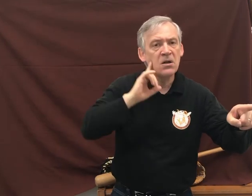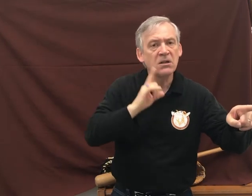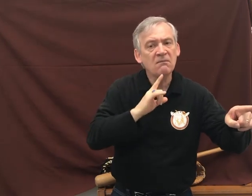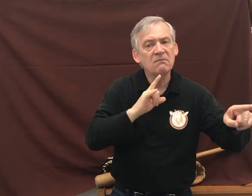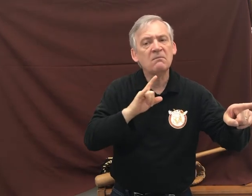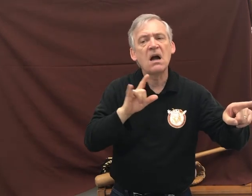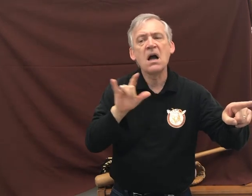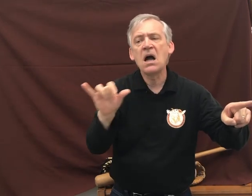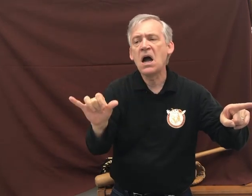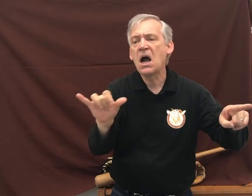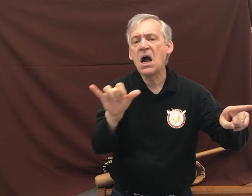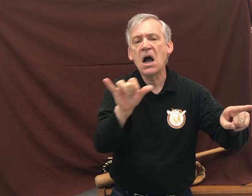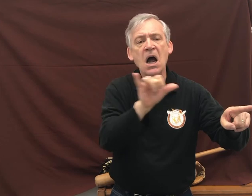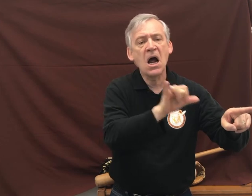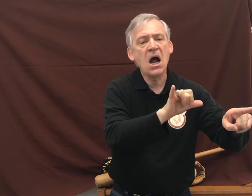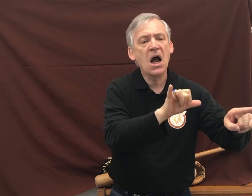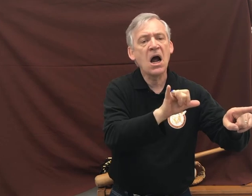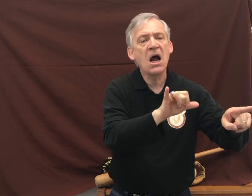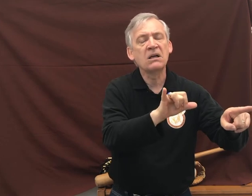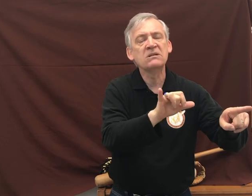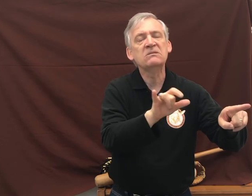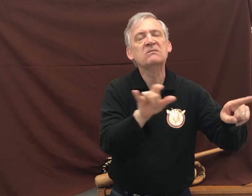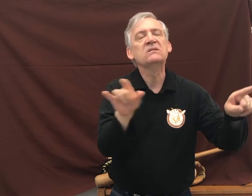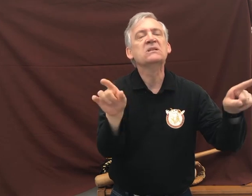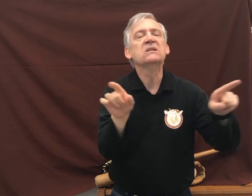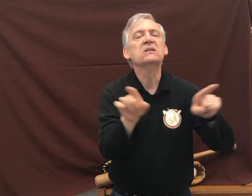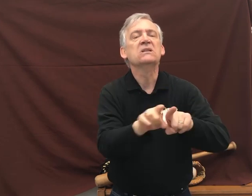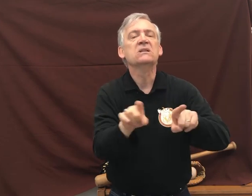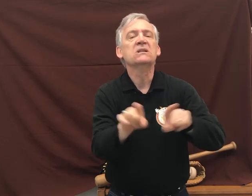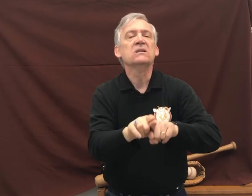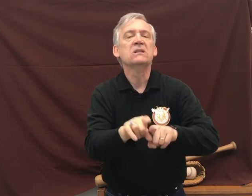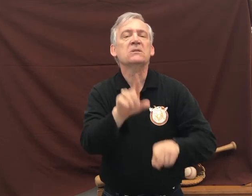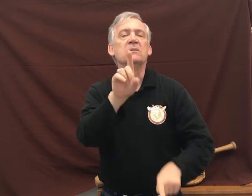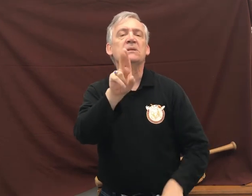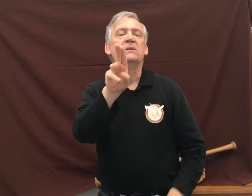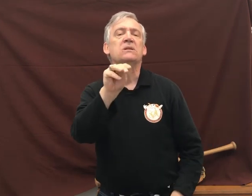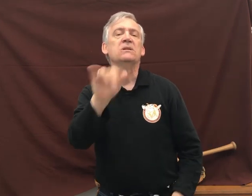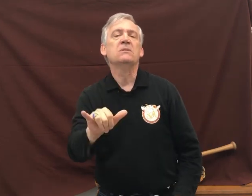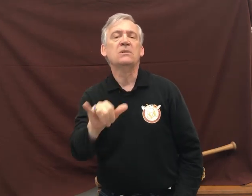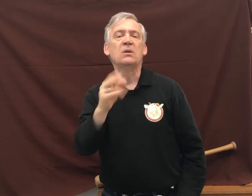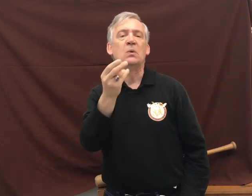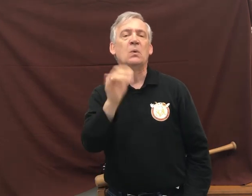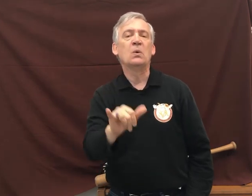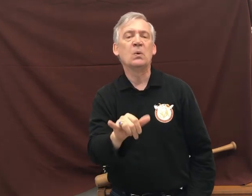Like Dummy Hoy before them, they were both men who worked to overcome